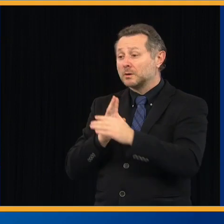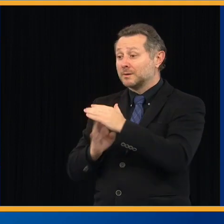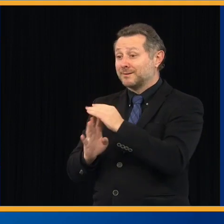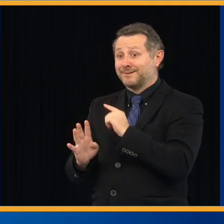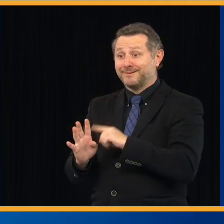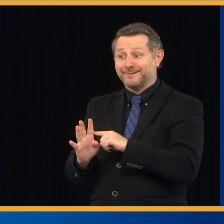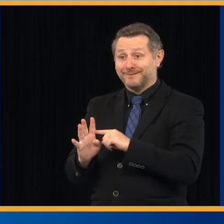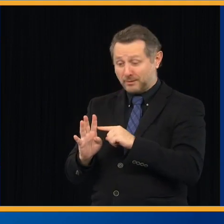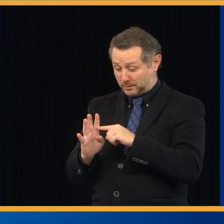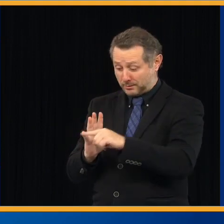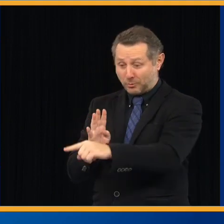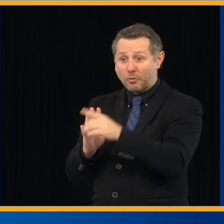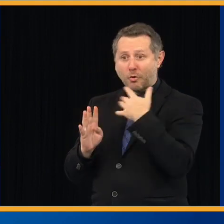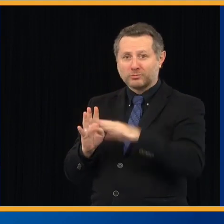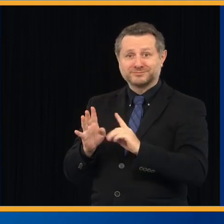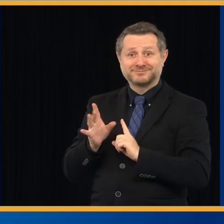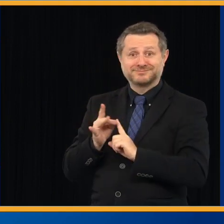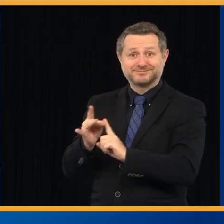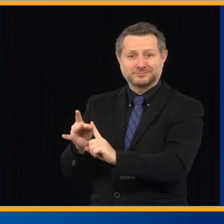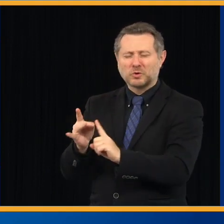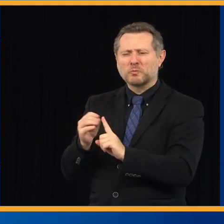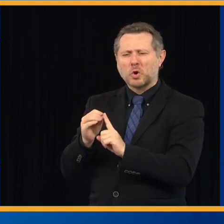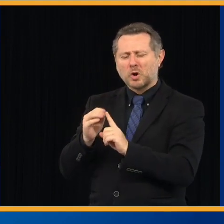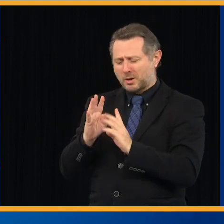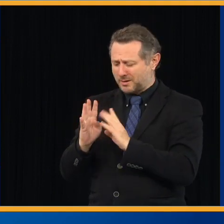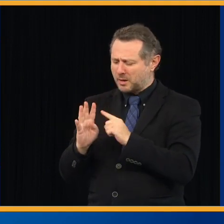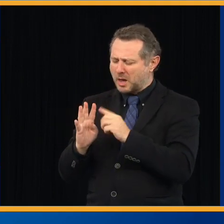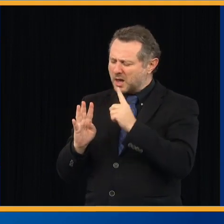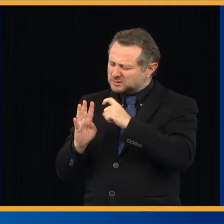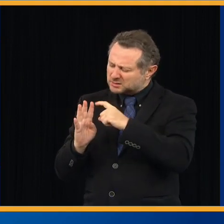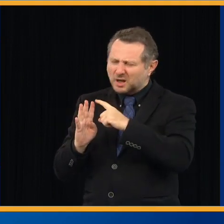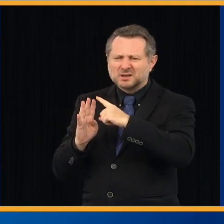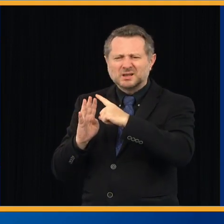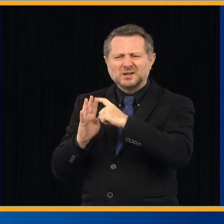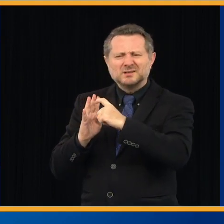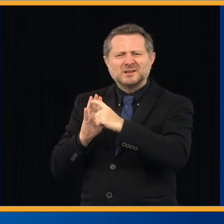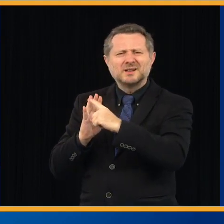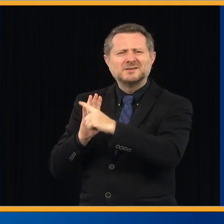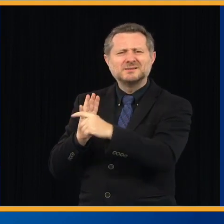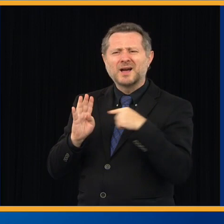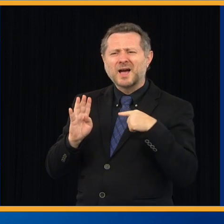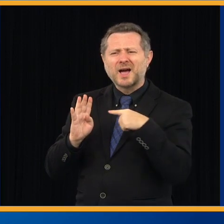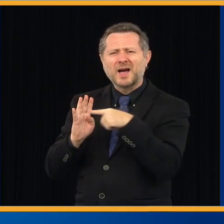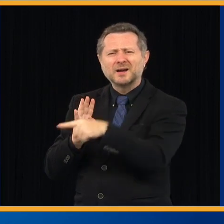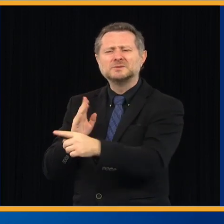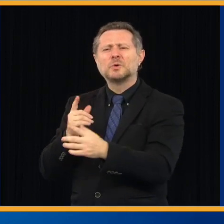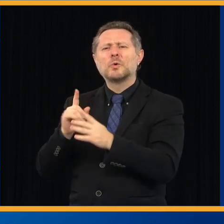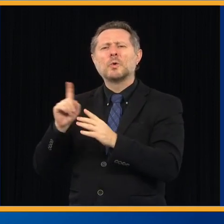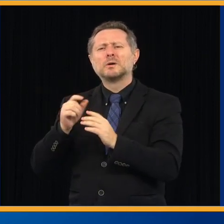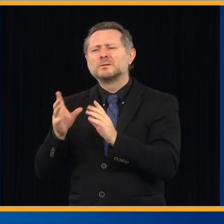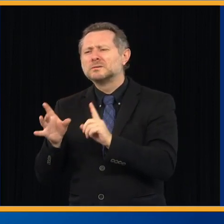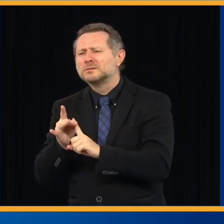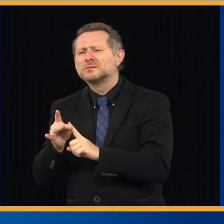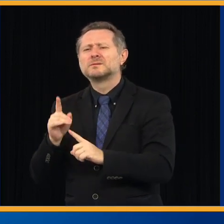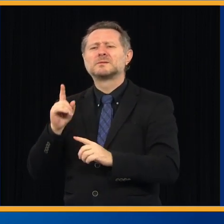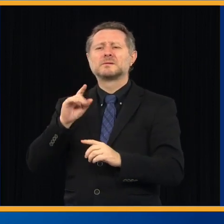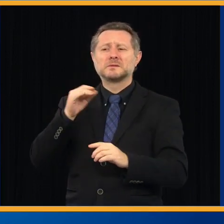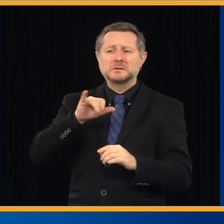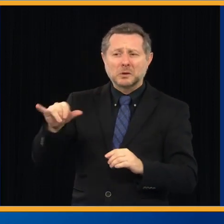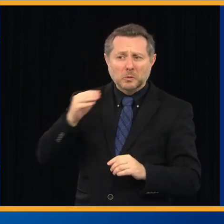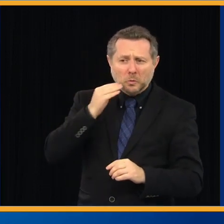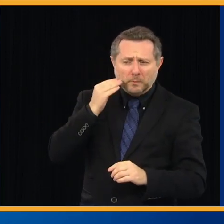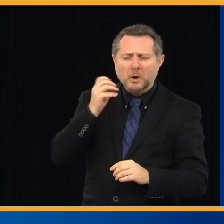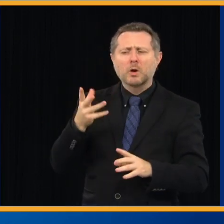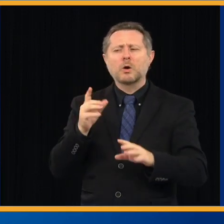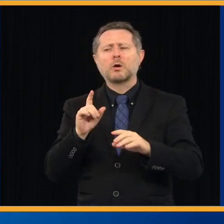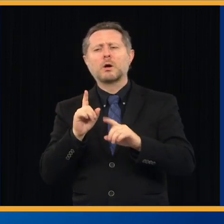find out where these infections are coming from. Are they frontline workers? Or are they people who are staying home? Are these infections